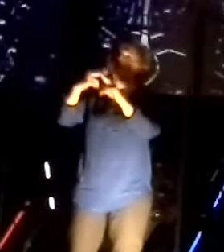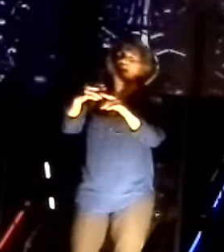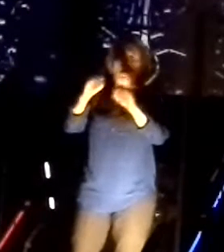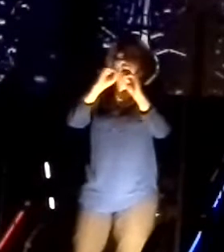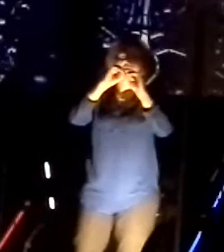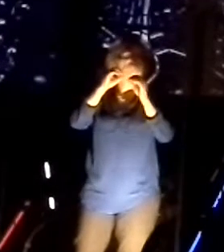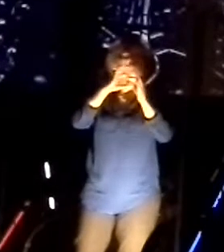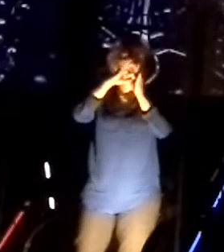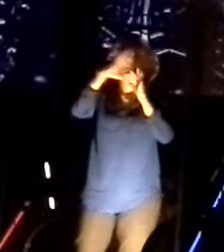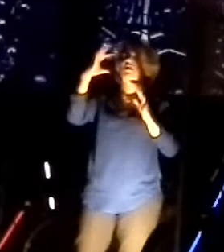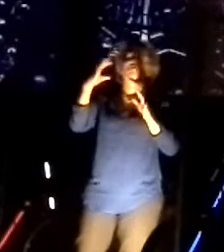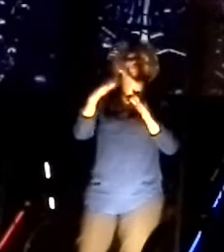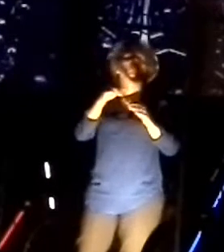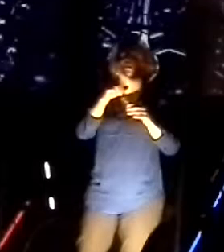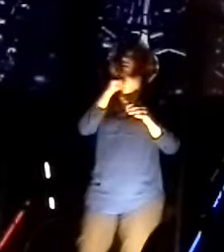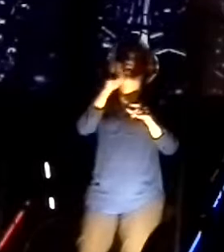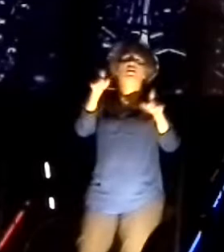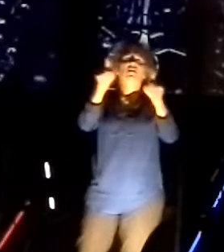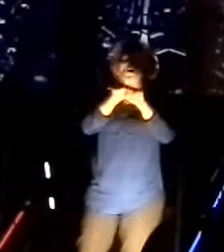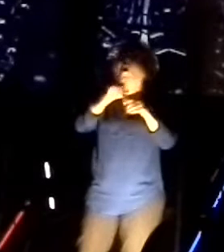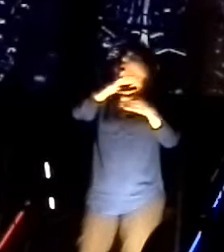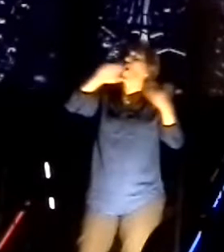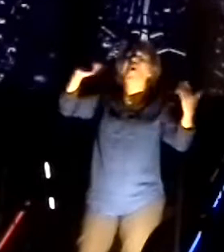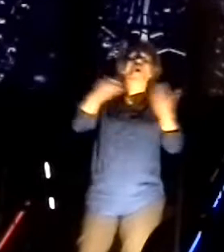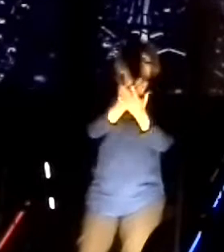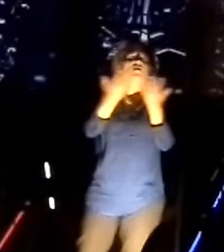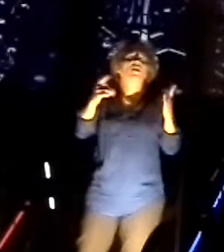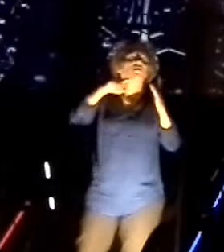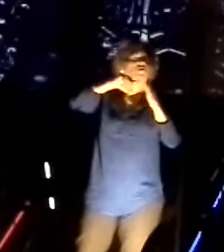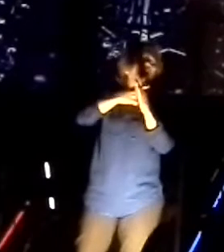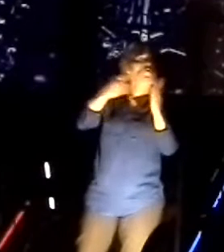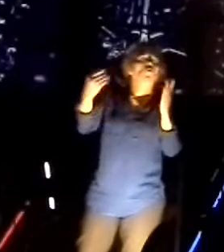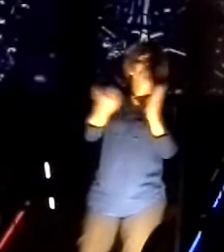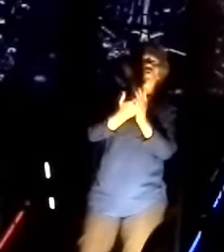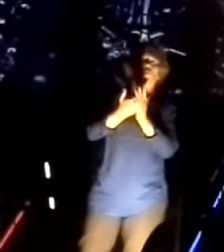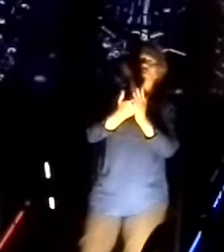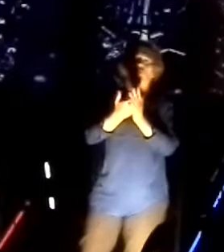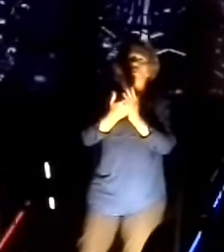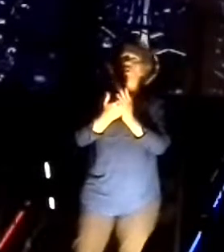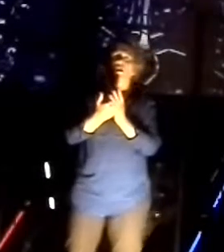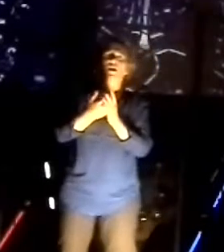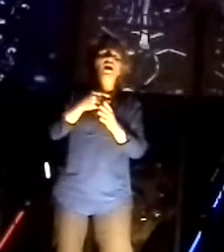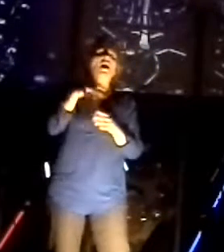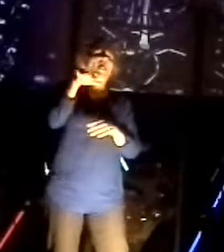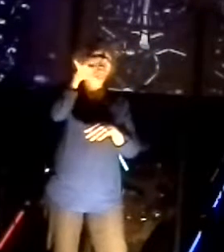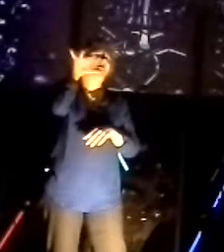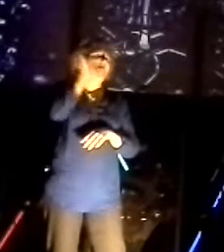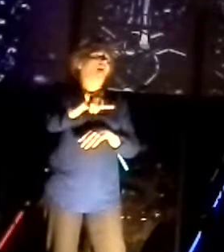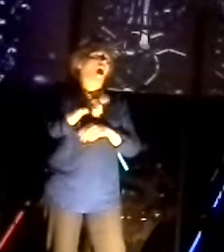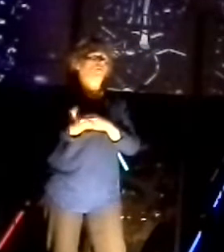same. When all things became new, yes, that